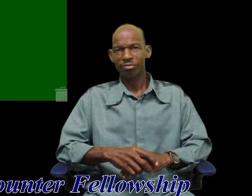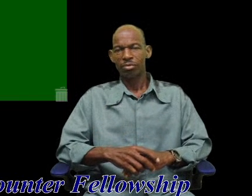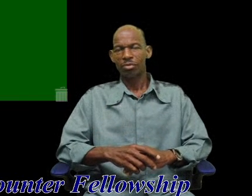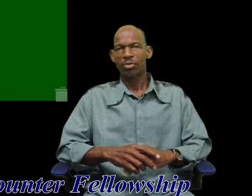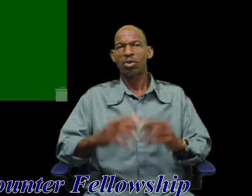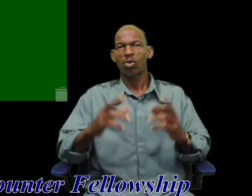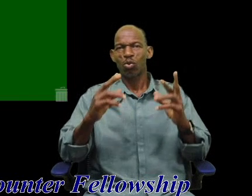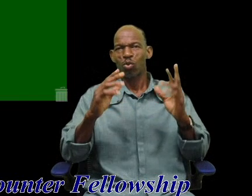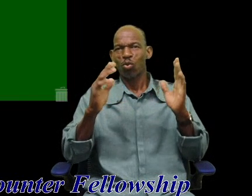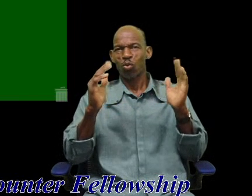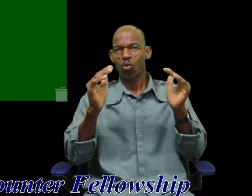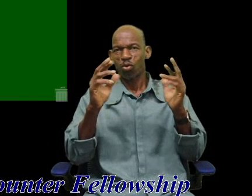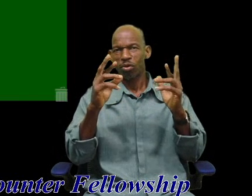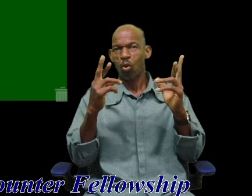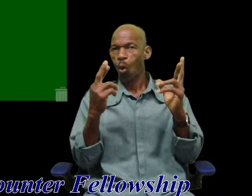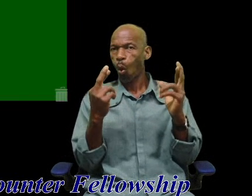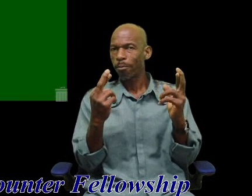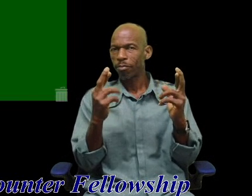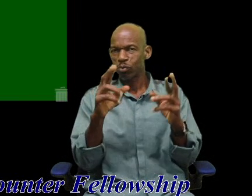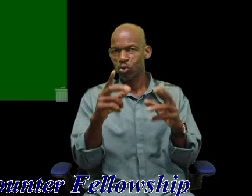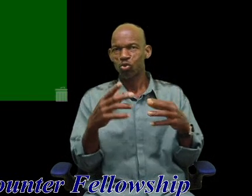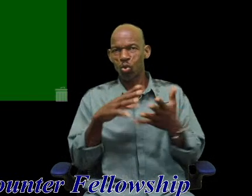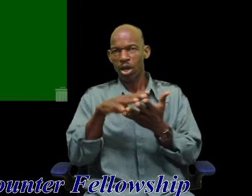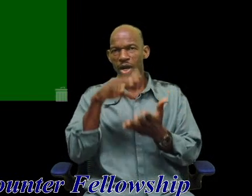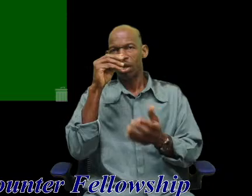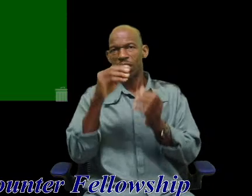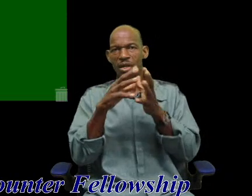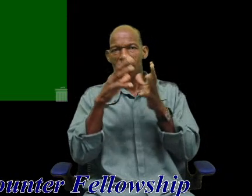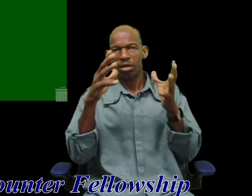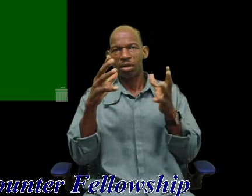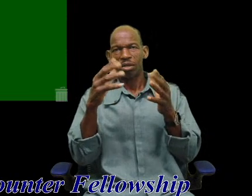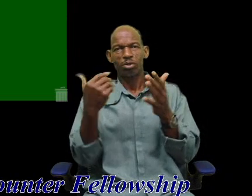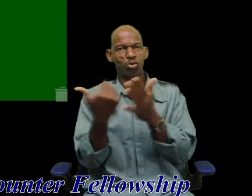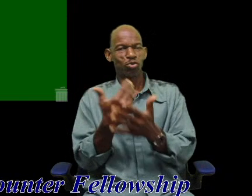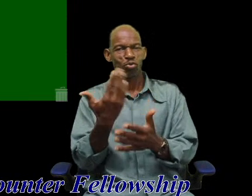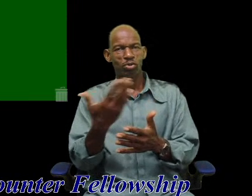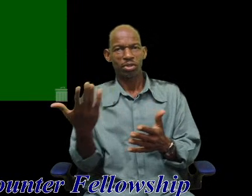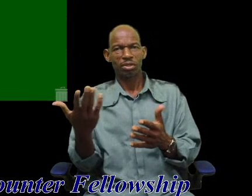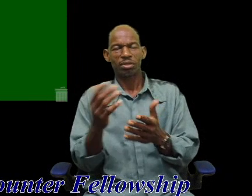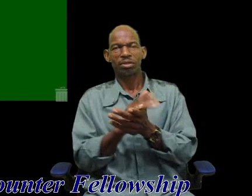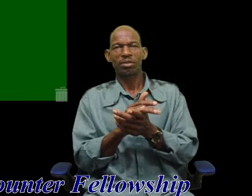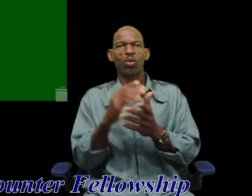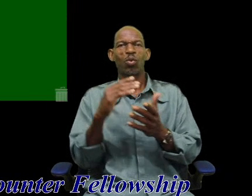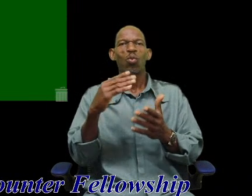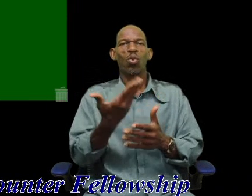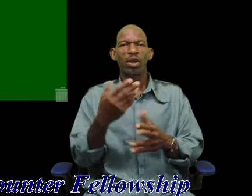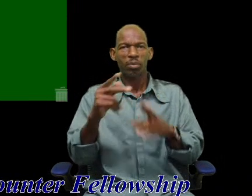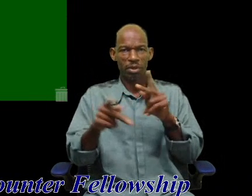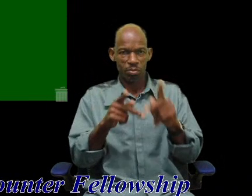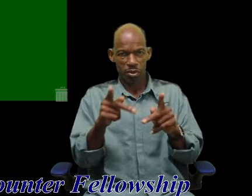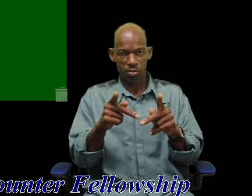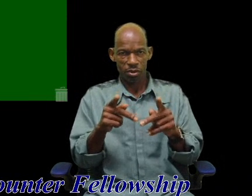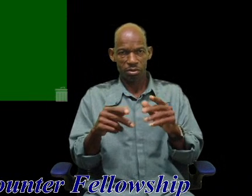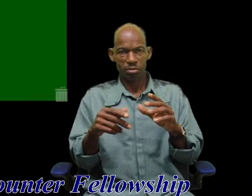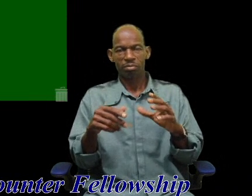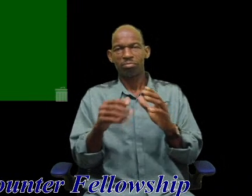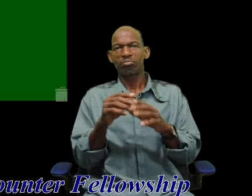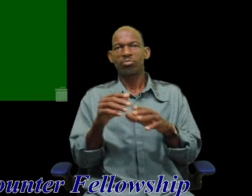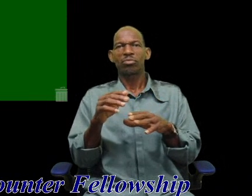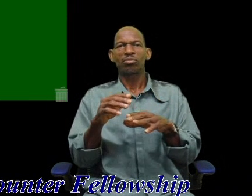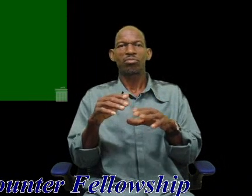welcome all those who are online. We have persons online and we have persons face to face. There's a few